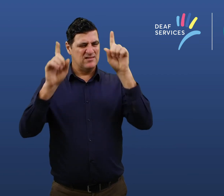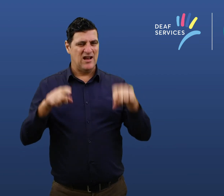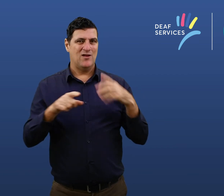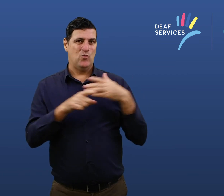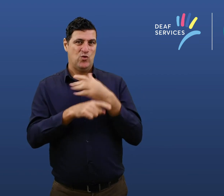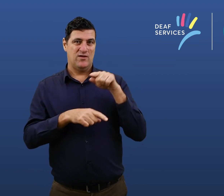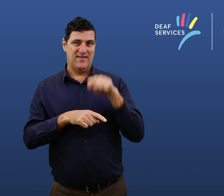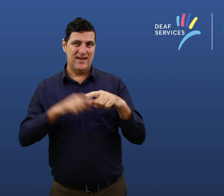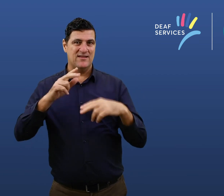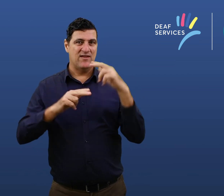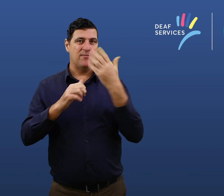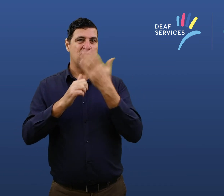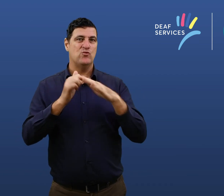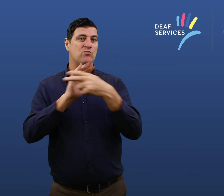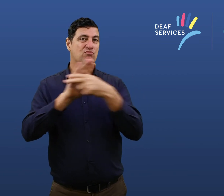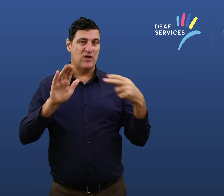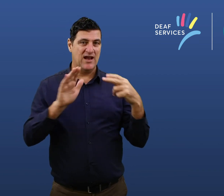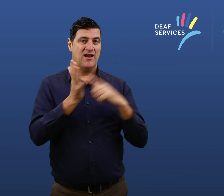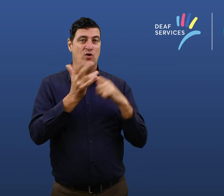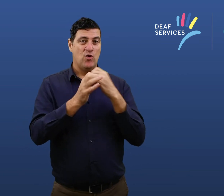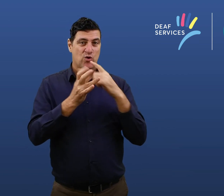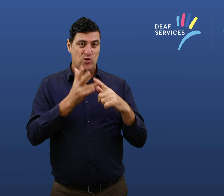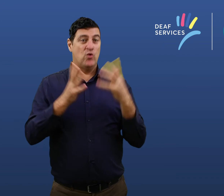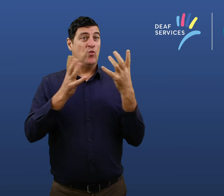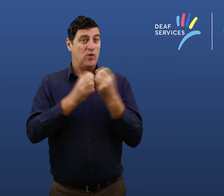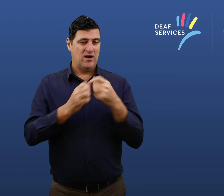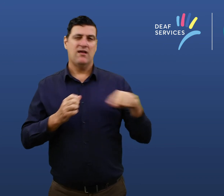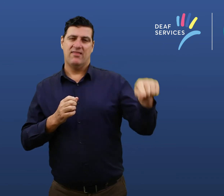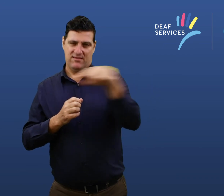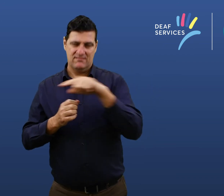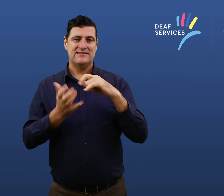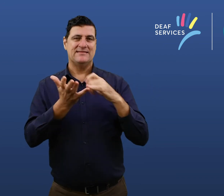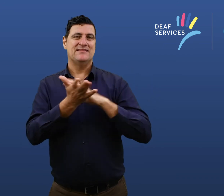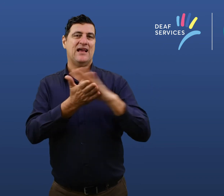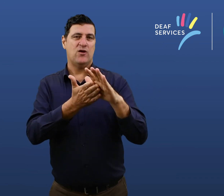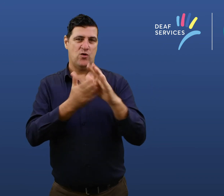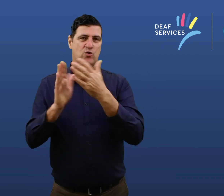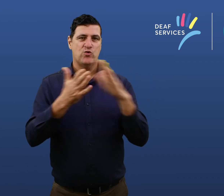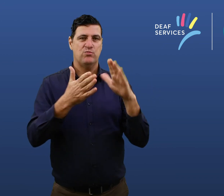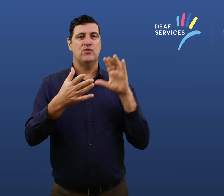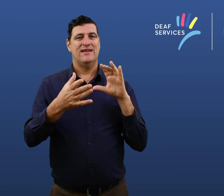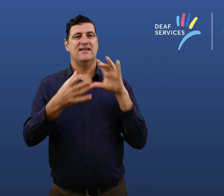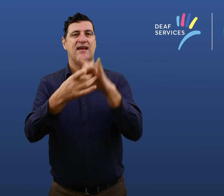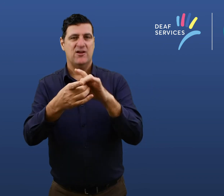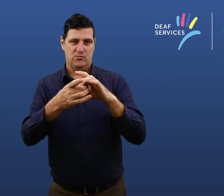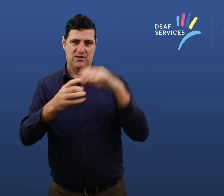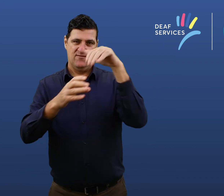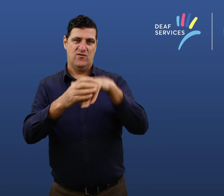So over the next few months, we'll be starting on developing our new brand and logo with